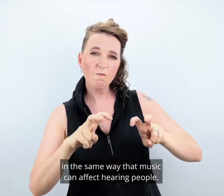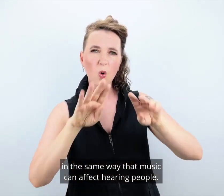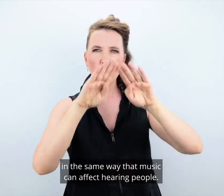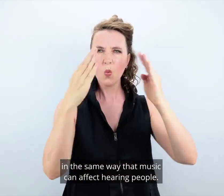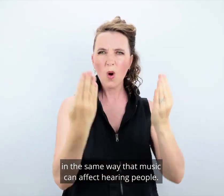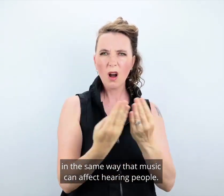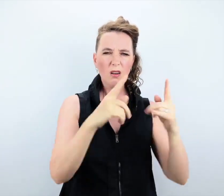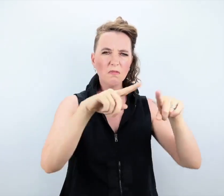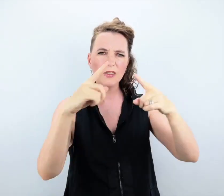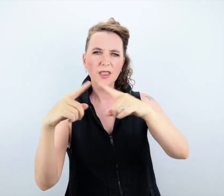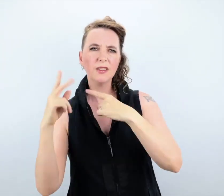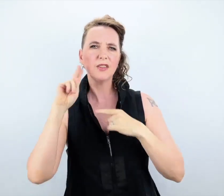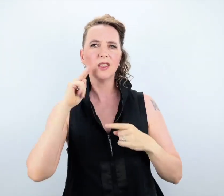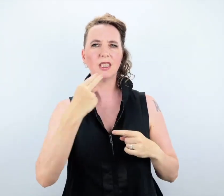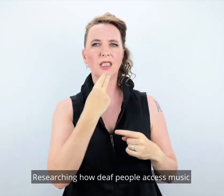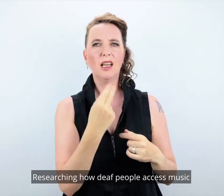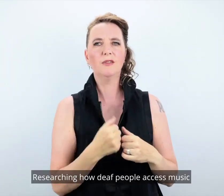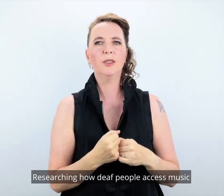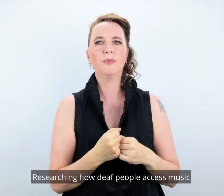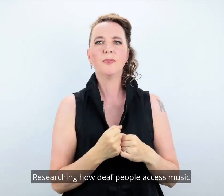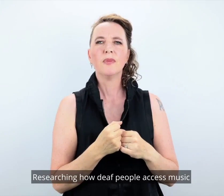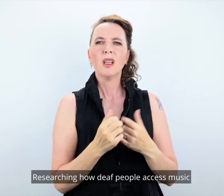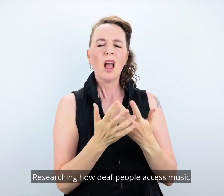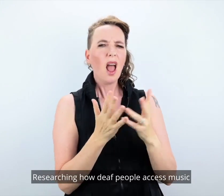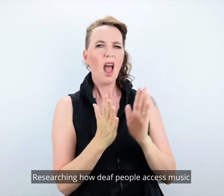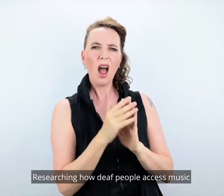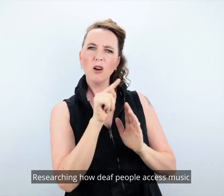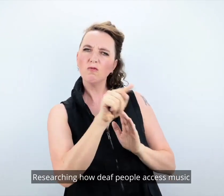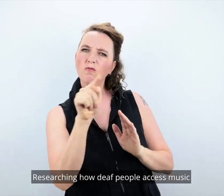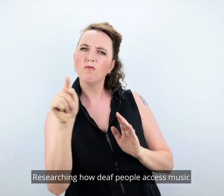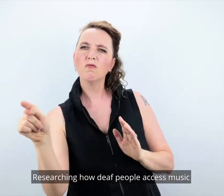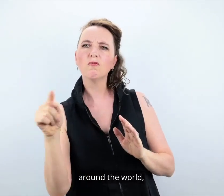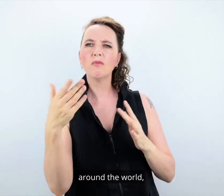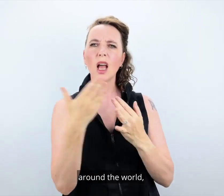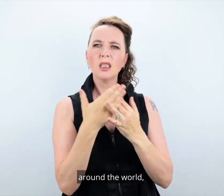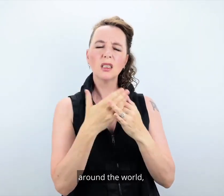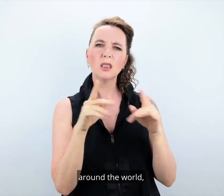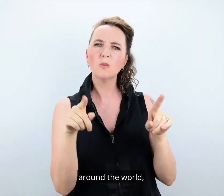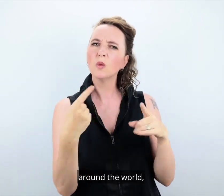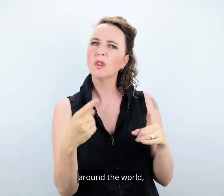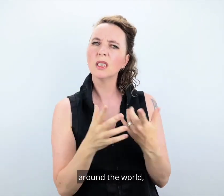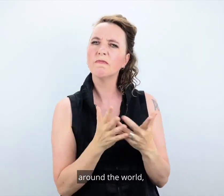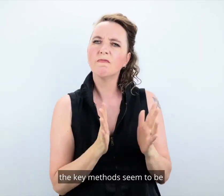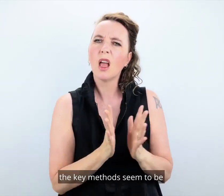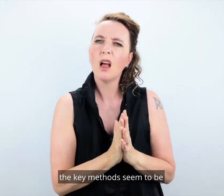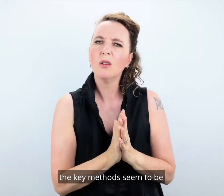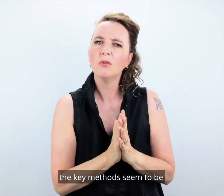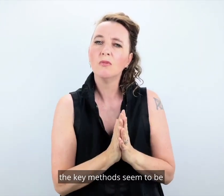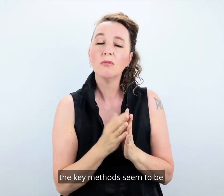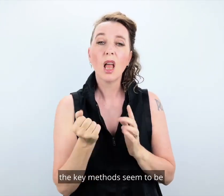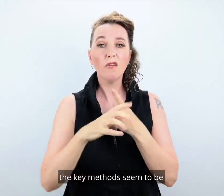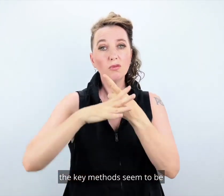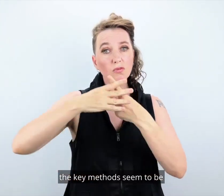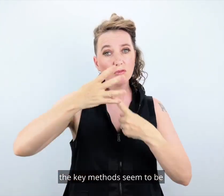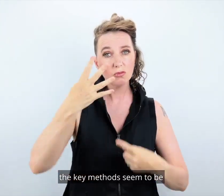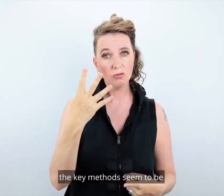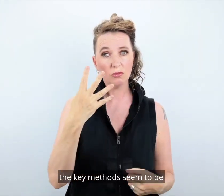people. Researching how deaf people access music around the world, the key methods seem to be